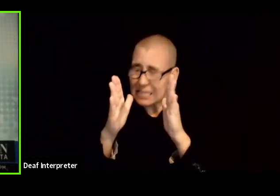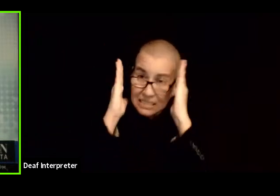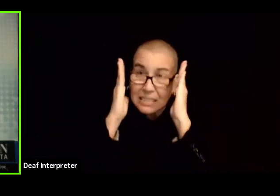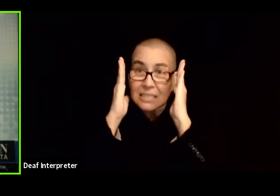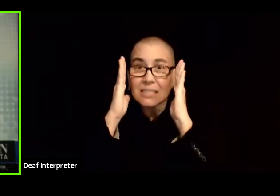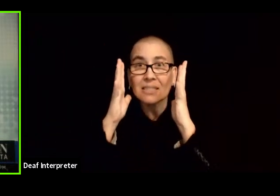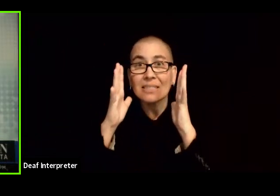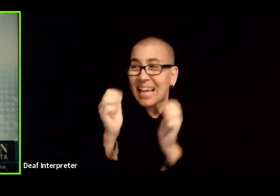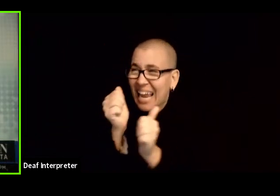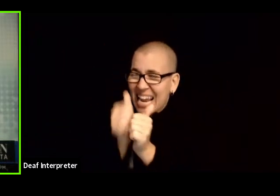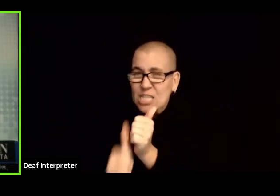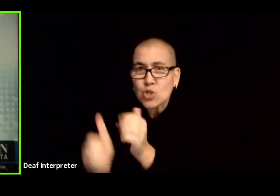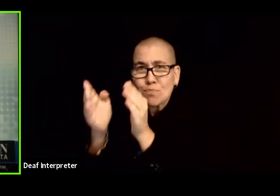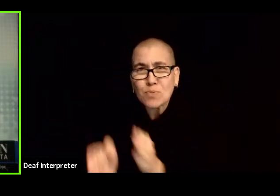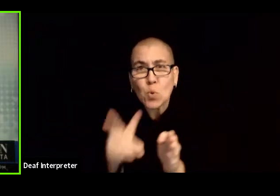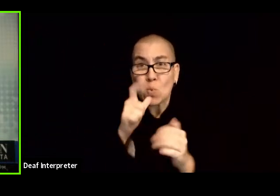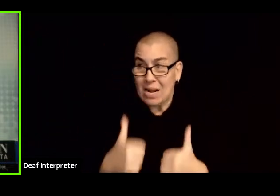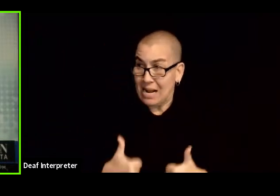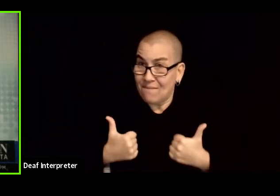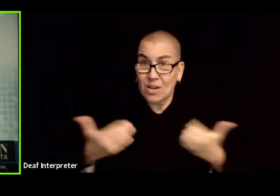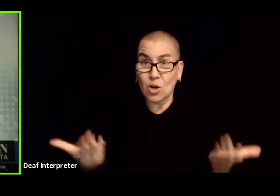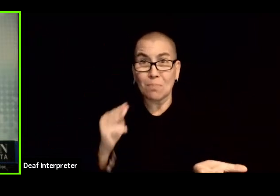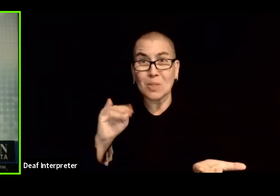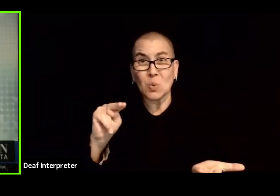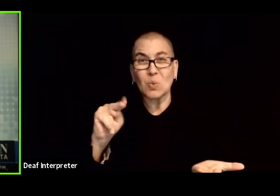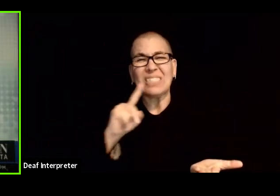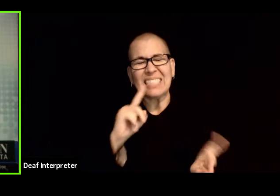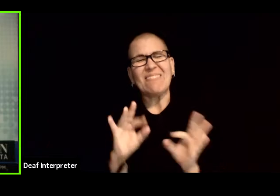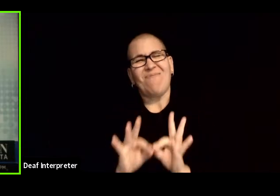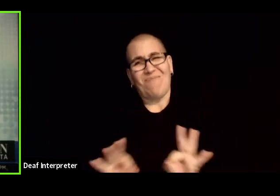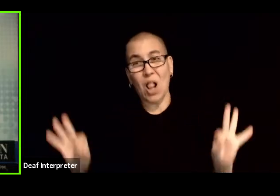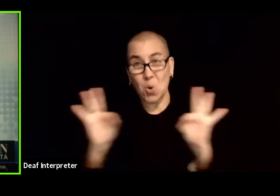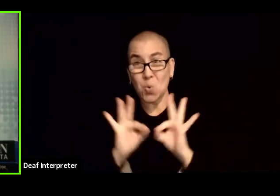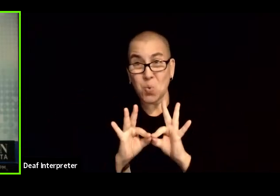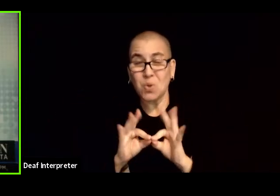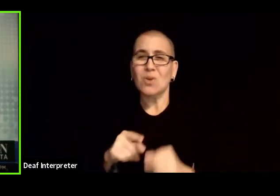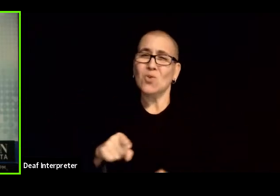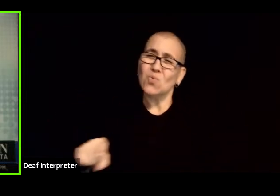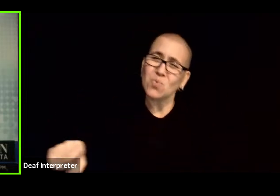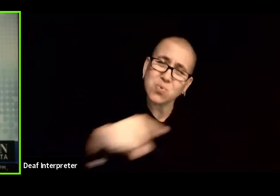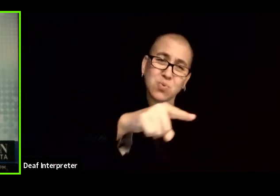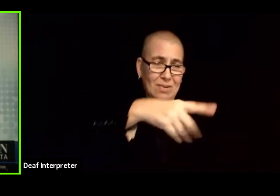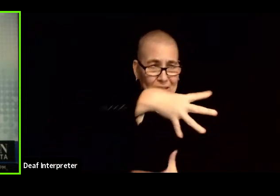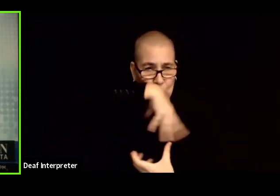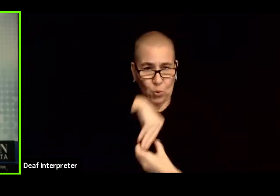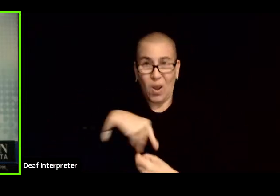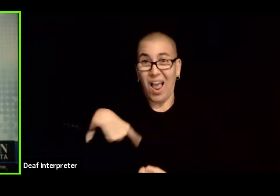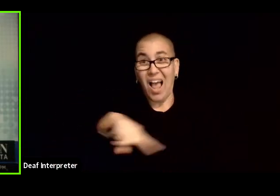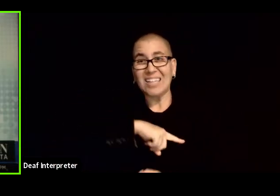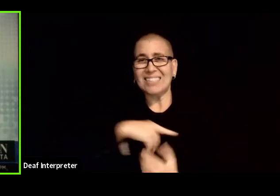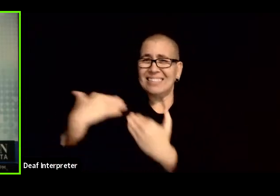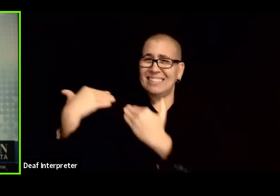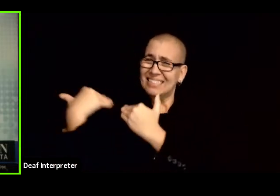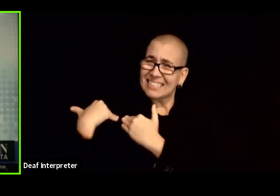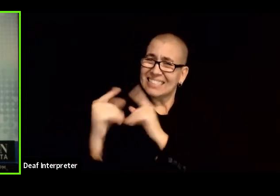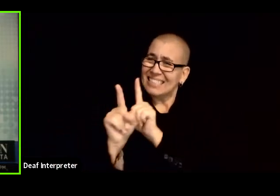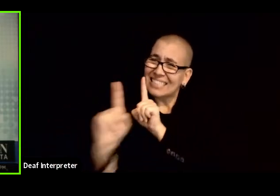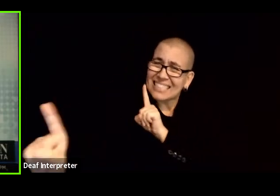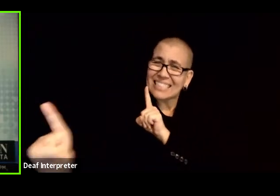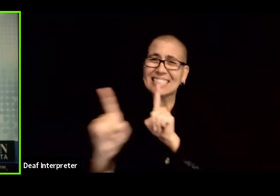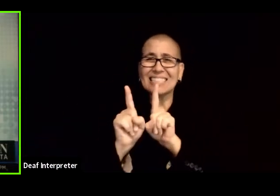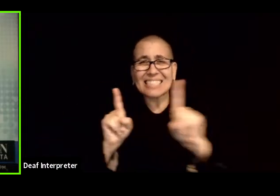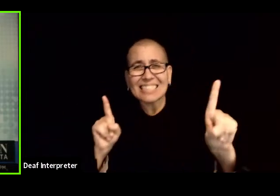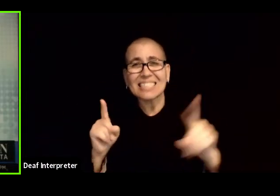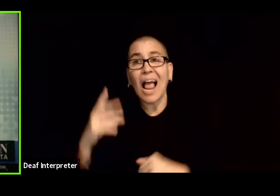part and practice social distancing. Wear a mask when in public, avoid larger gatherings, stay home when sick, and